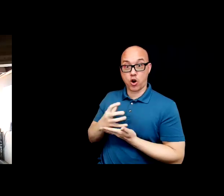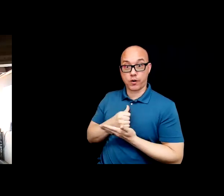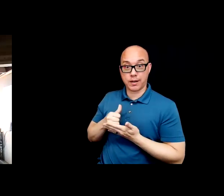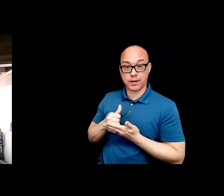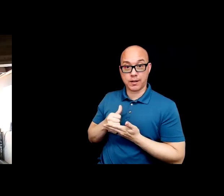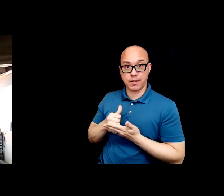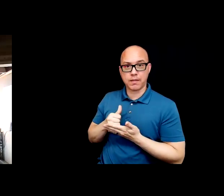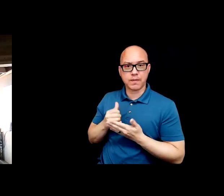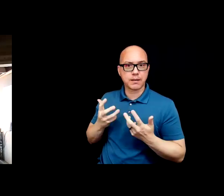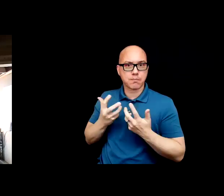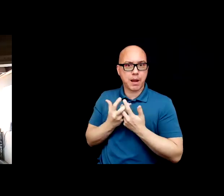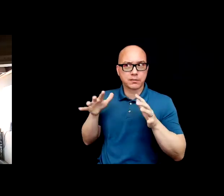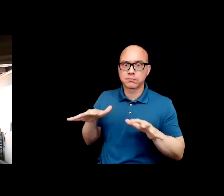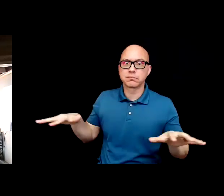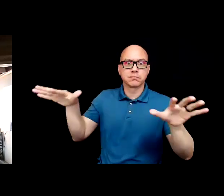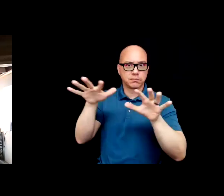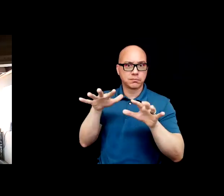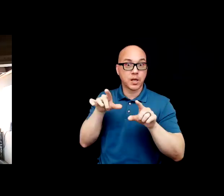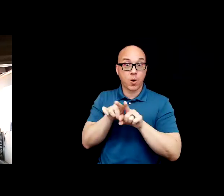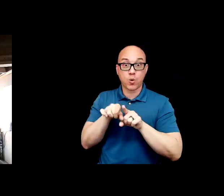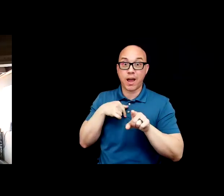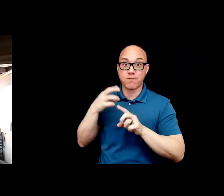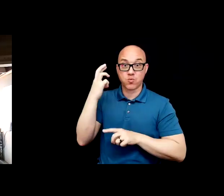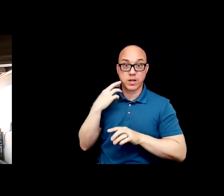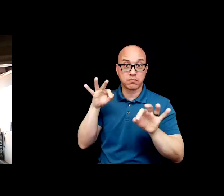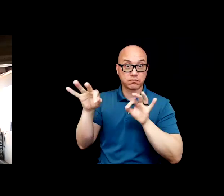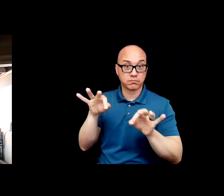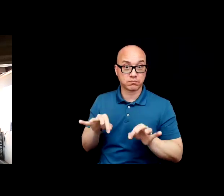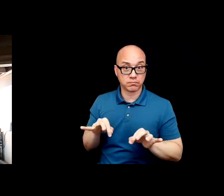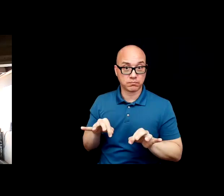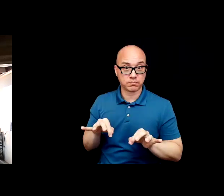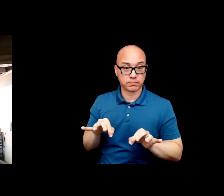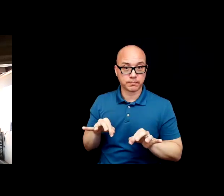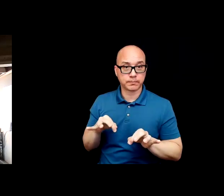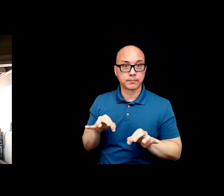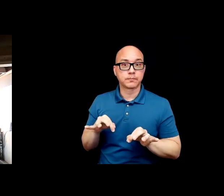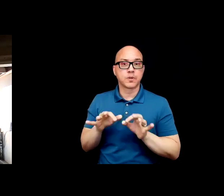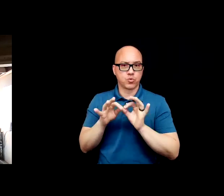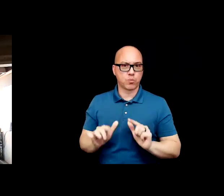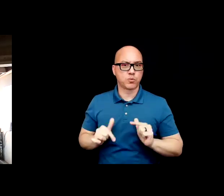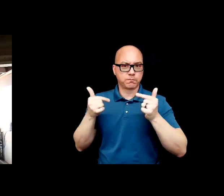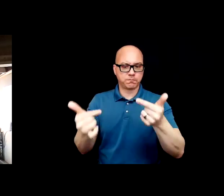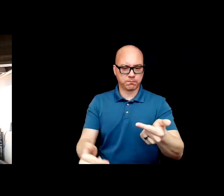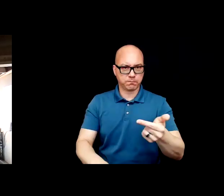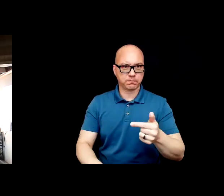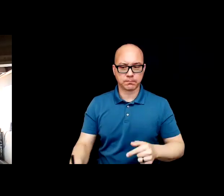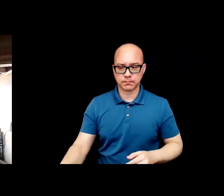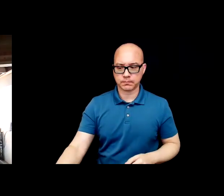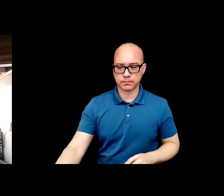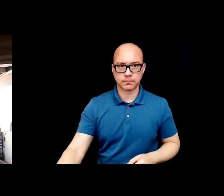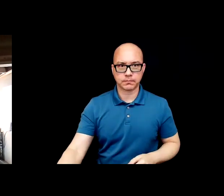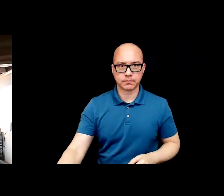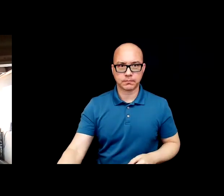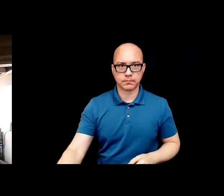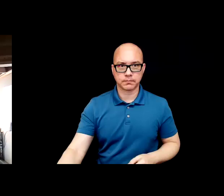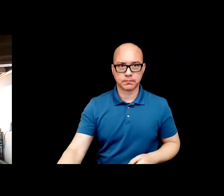the rationale for the amount of those wages. I think it's helpful to recognize that Social Security, they